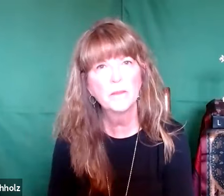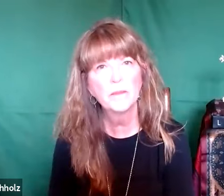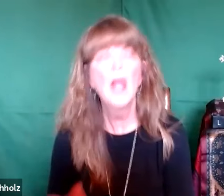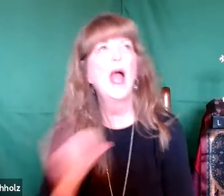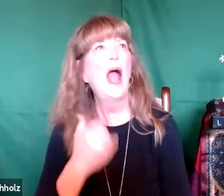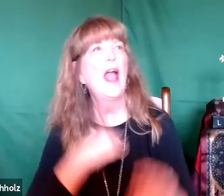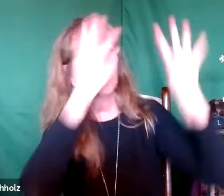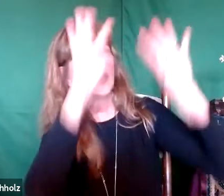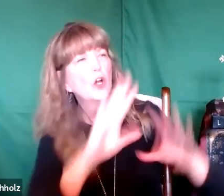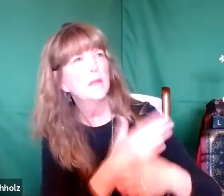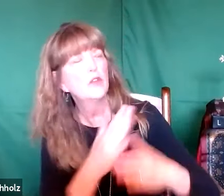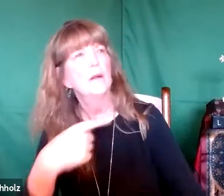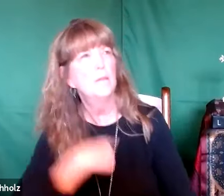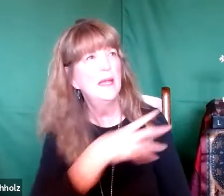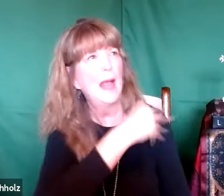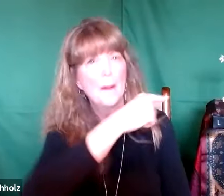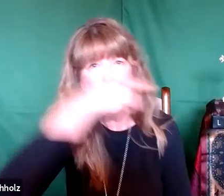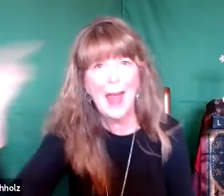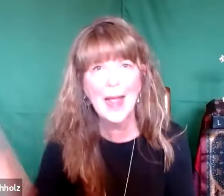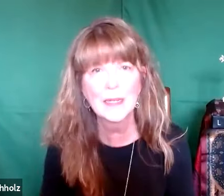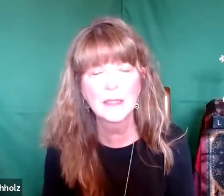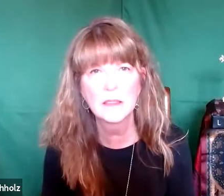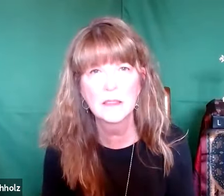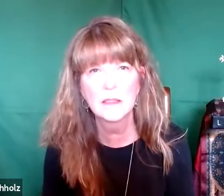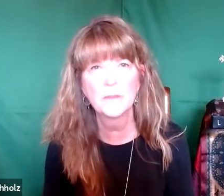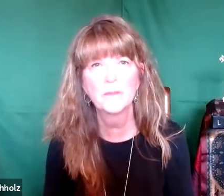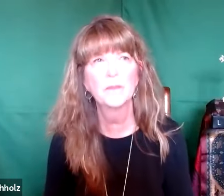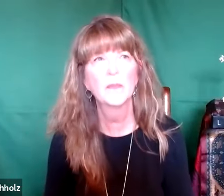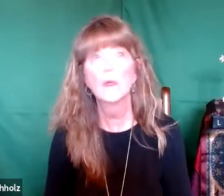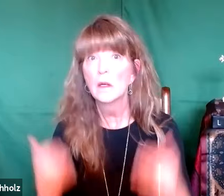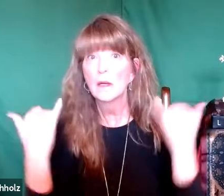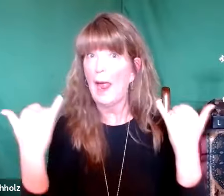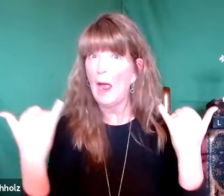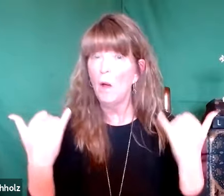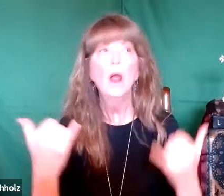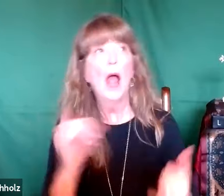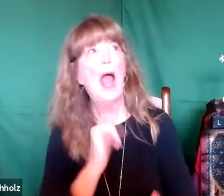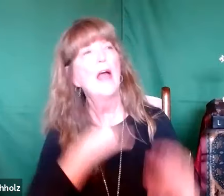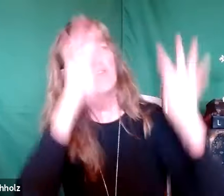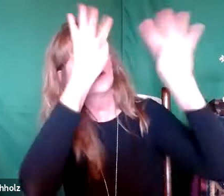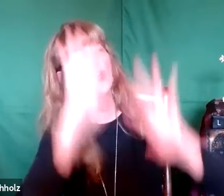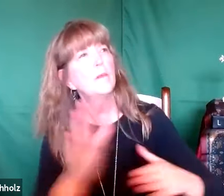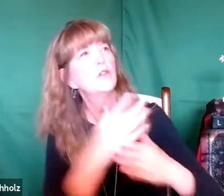What curtains do I have between me and people from foreign countries? What curtains do I have between myself and Black people?